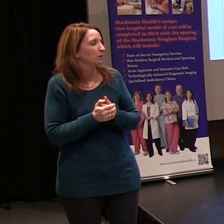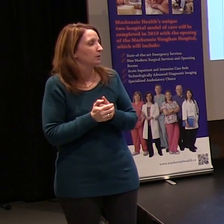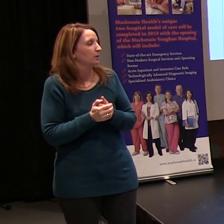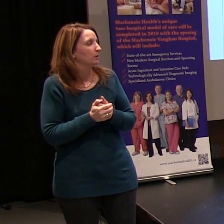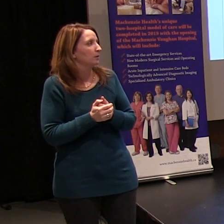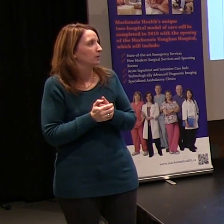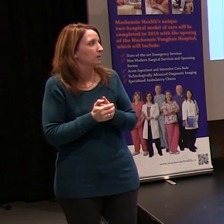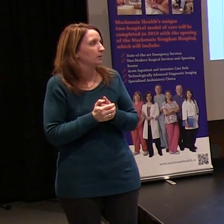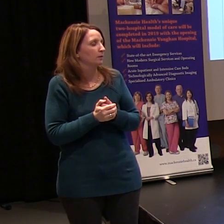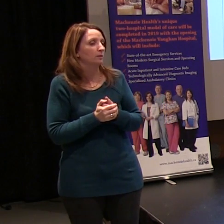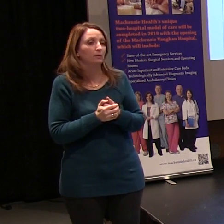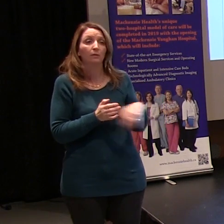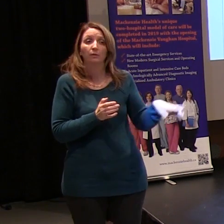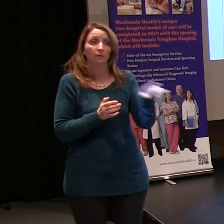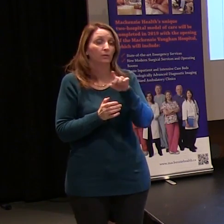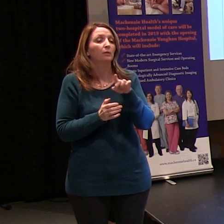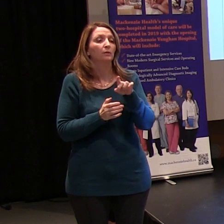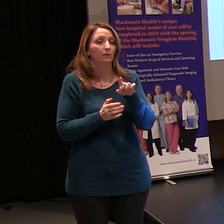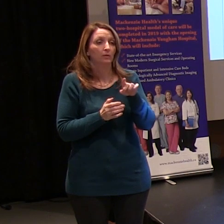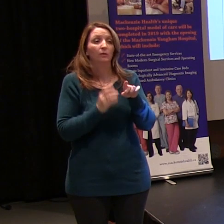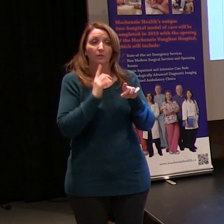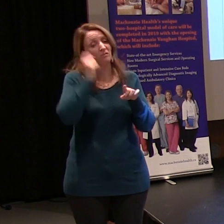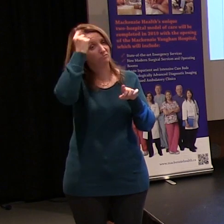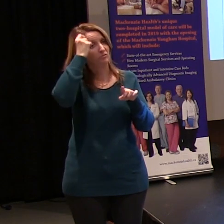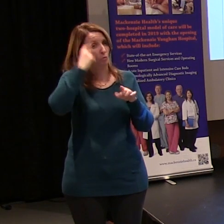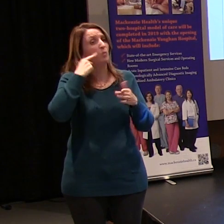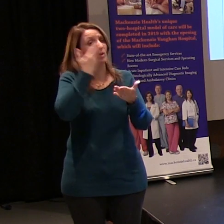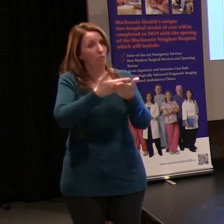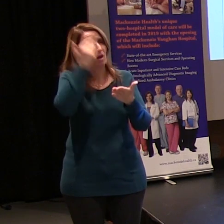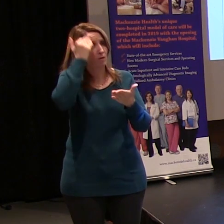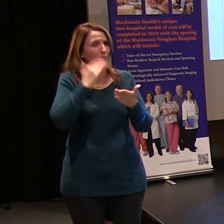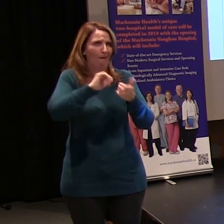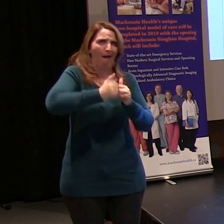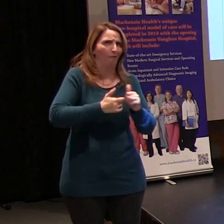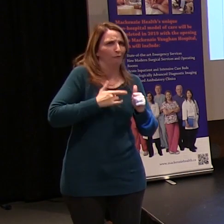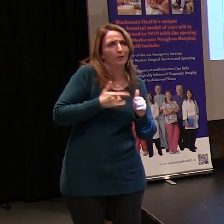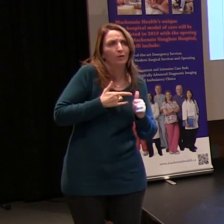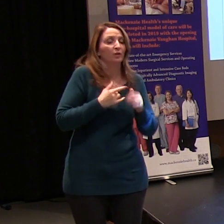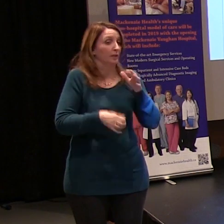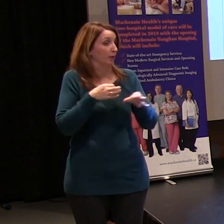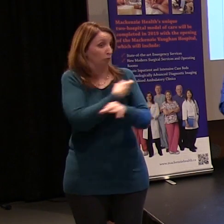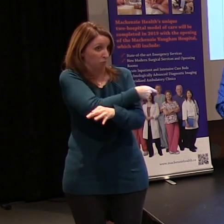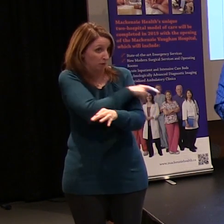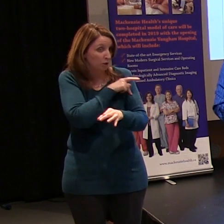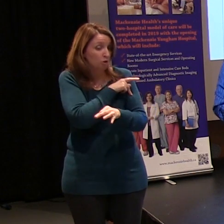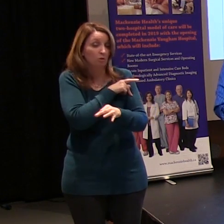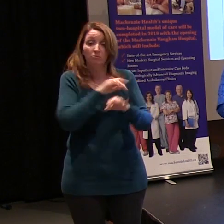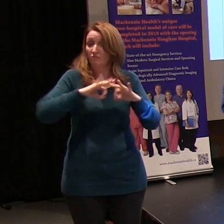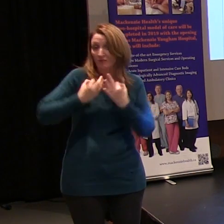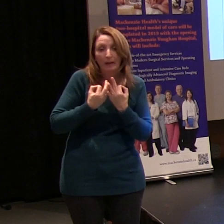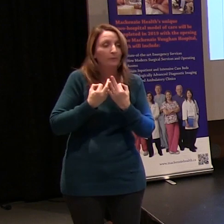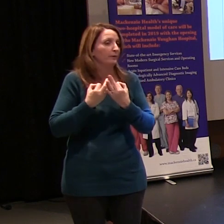talking about something that every one of us feels when we get in this environment. If we are a patient, if we are a family